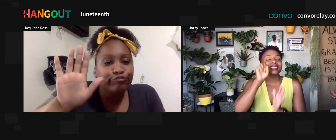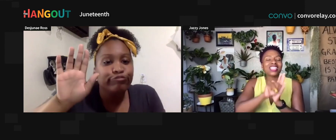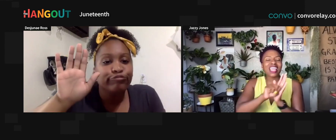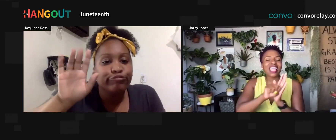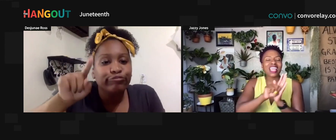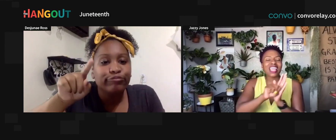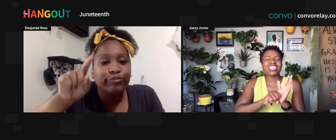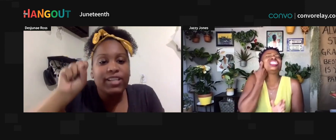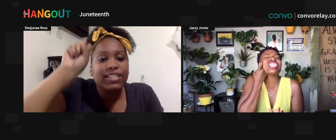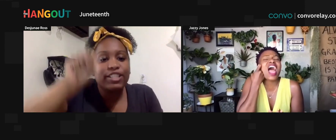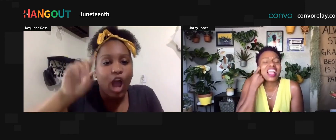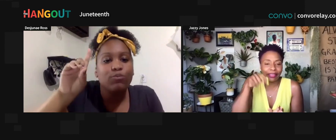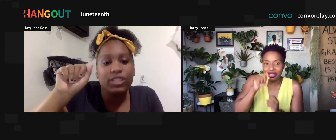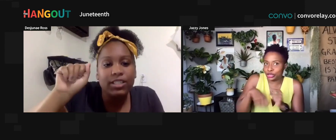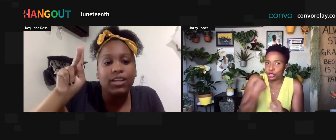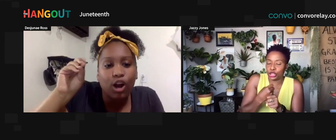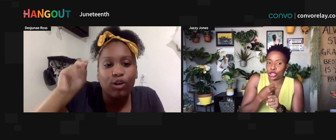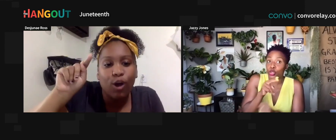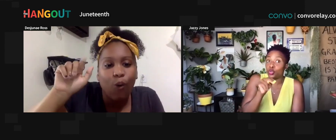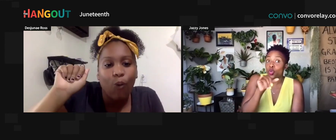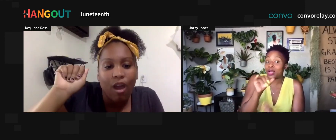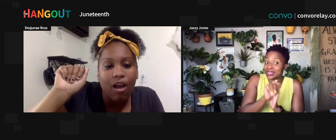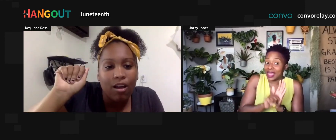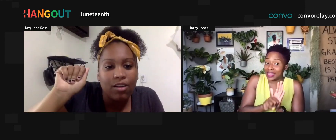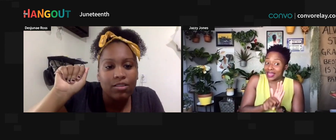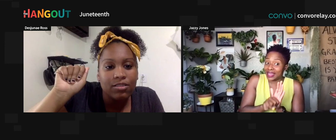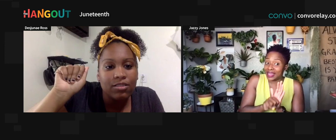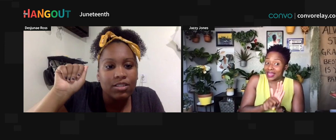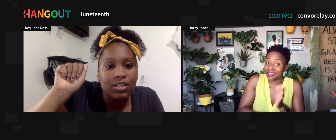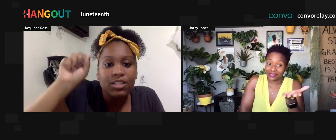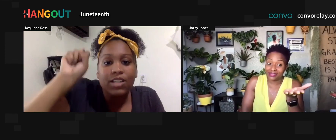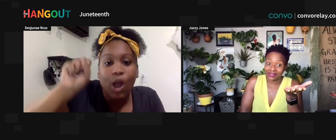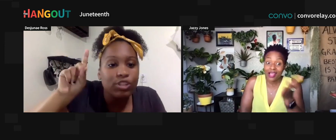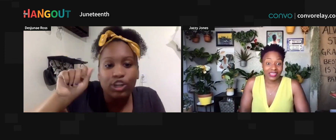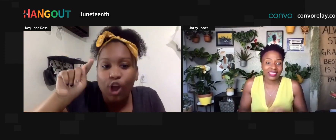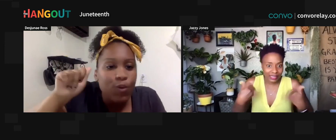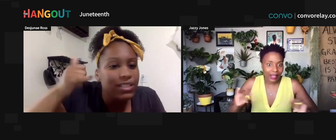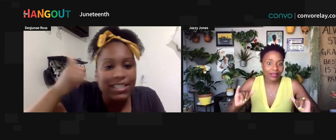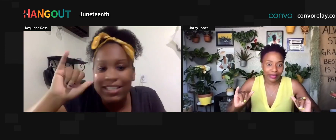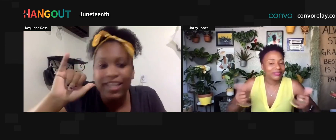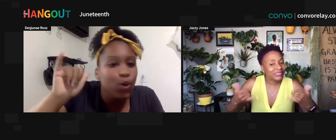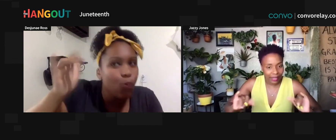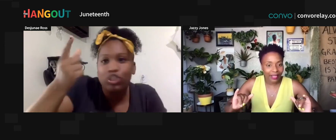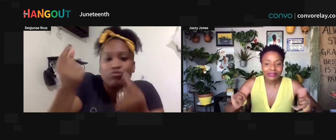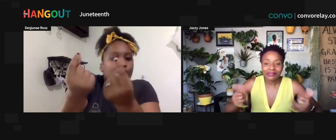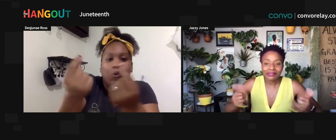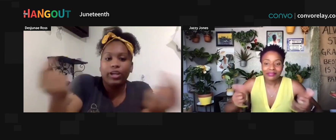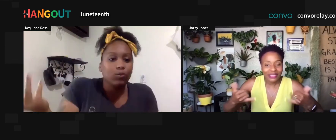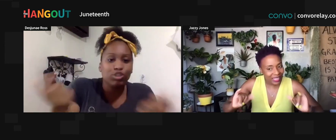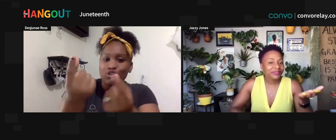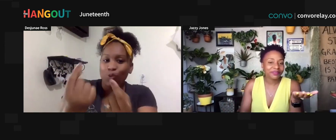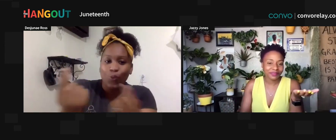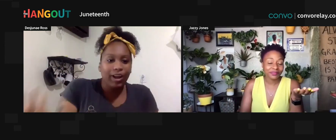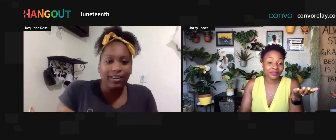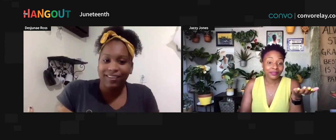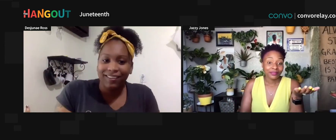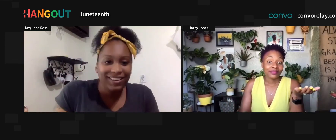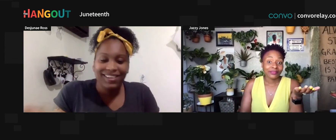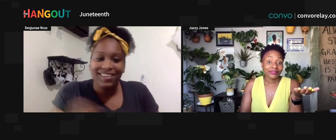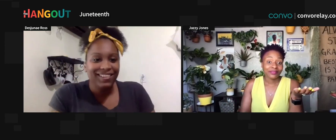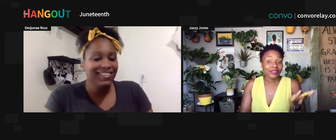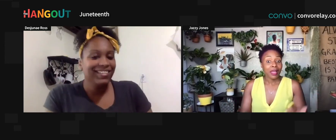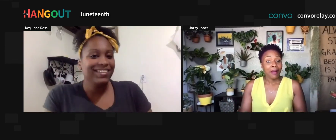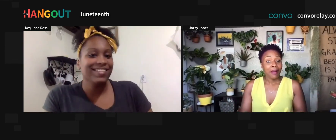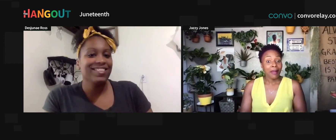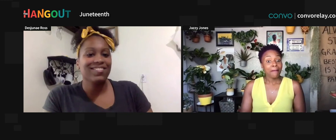should be recognized in every state. New York State just acknowledged it this year. South Dakota. Come on